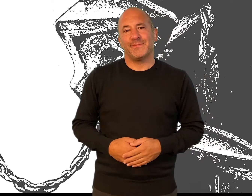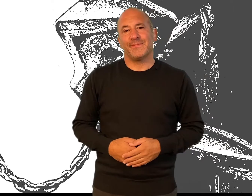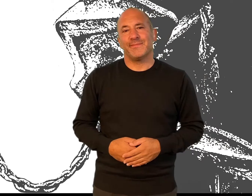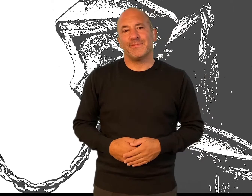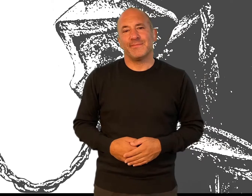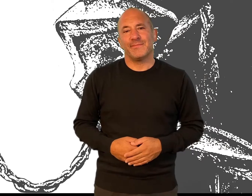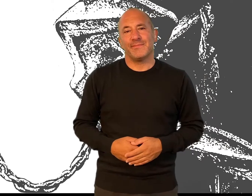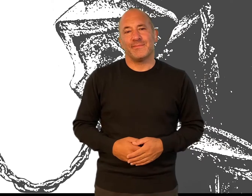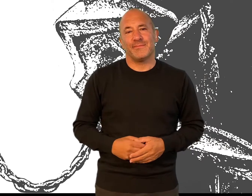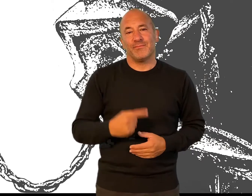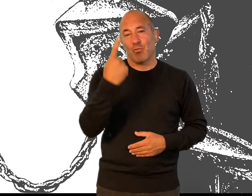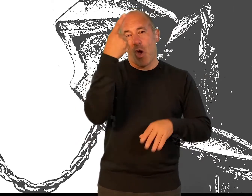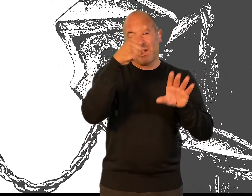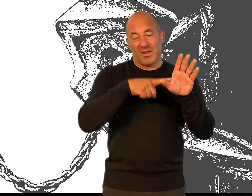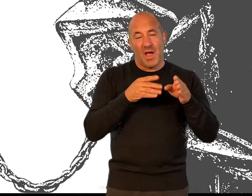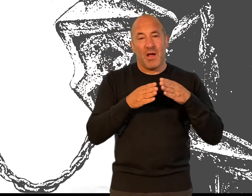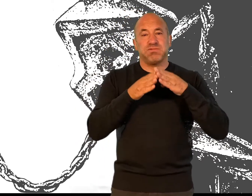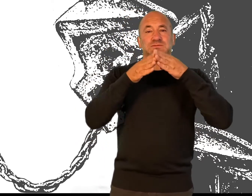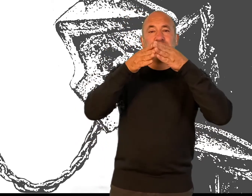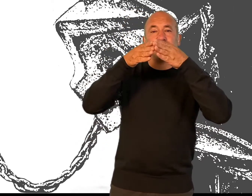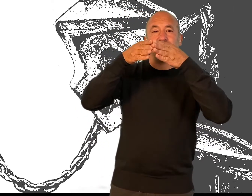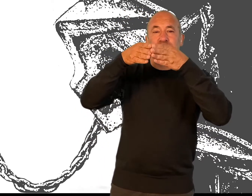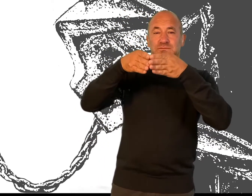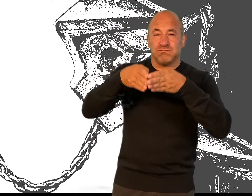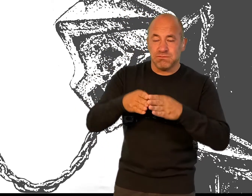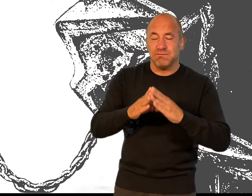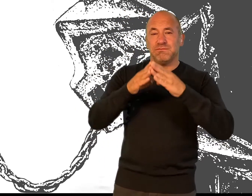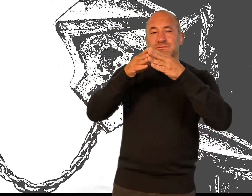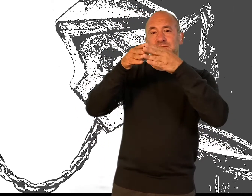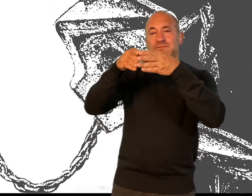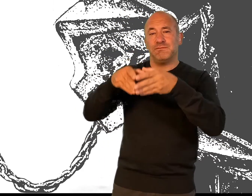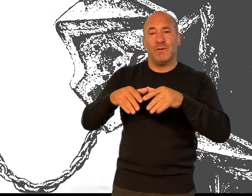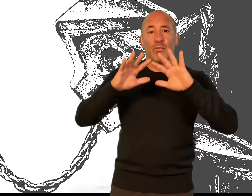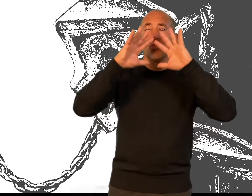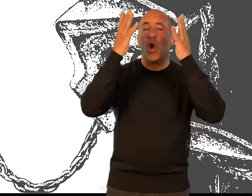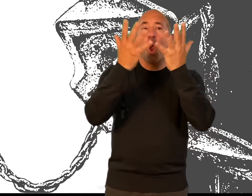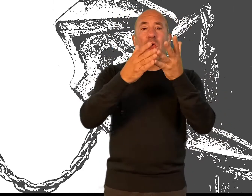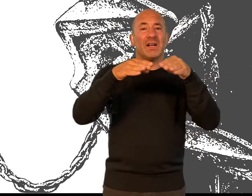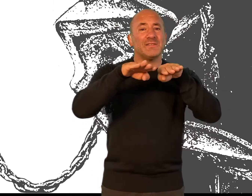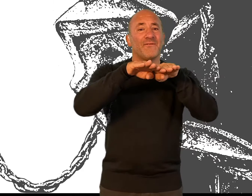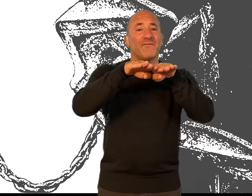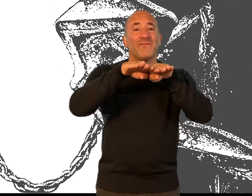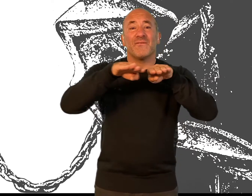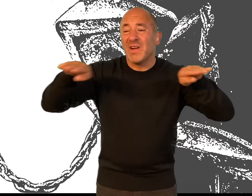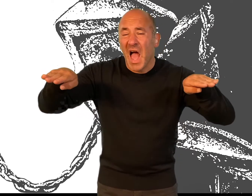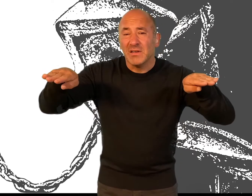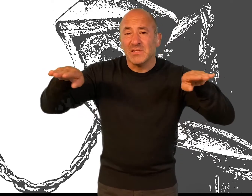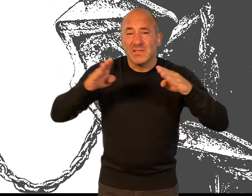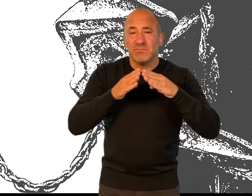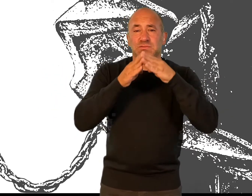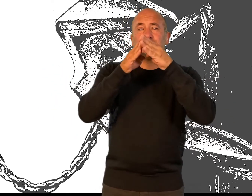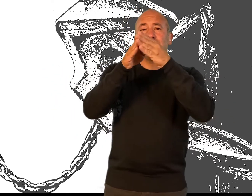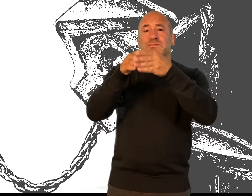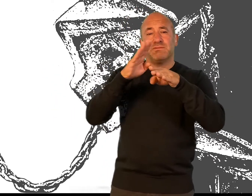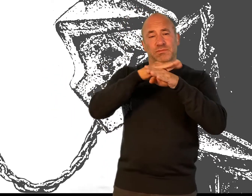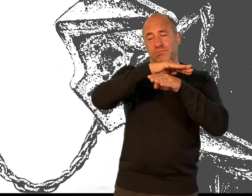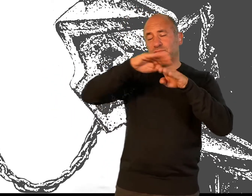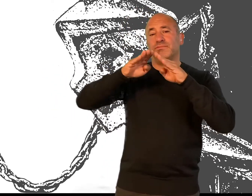A year to get there. If the world had been flat, they would surely have gone over the edge. More dangerous then, they say, than